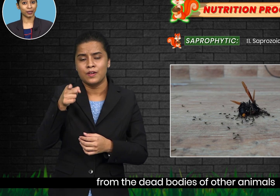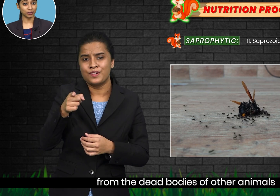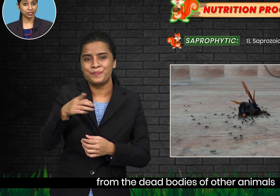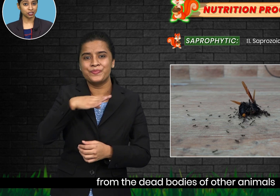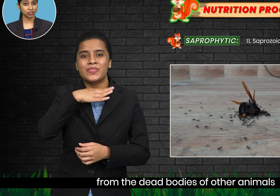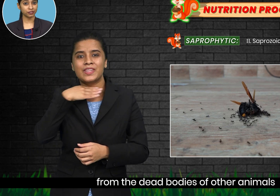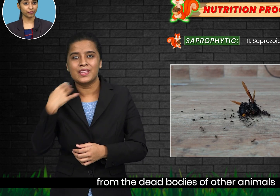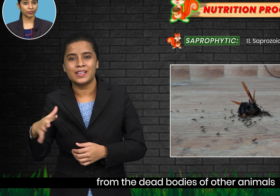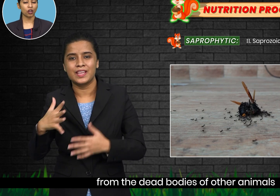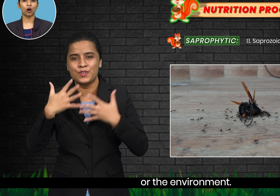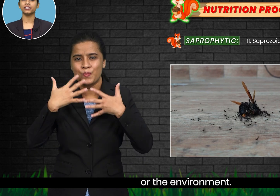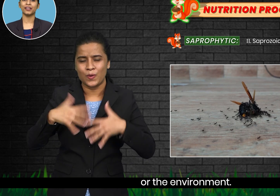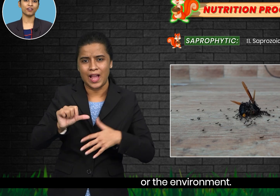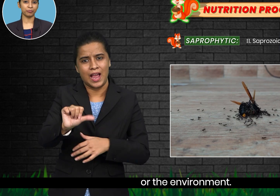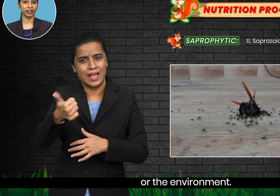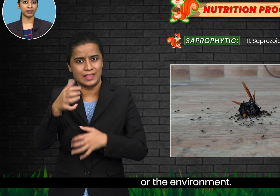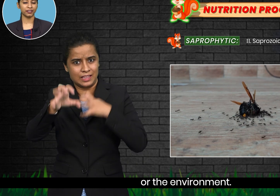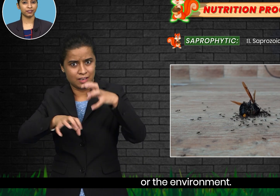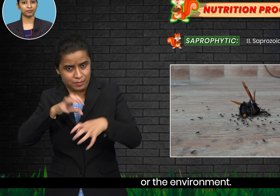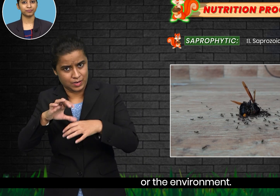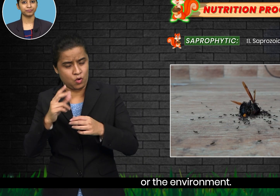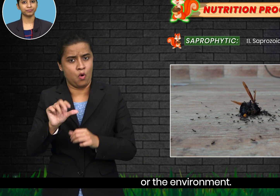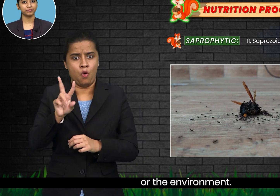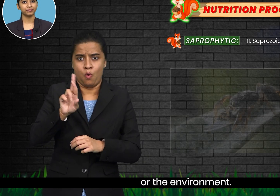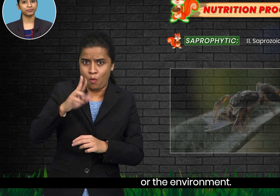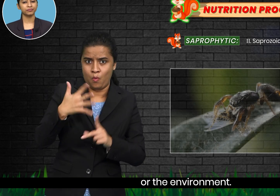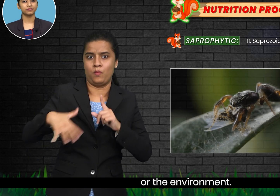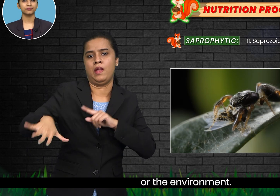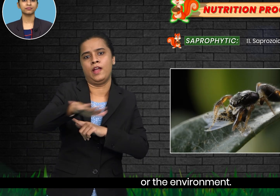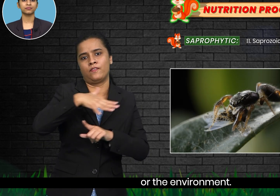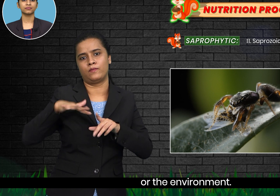other animals or the environment.